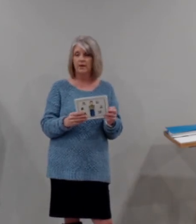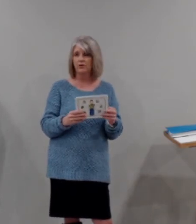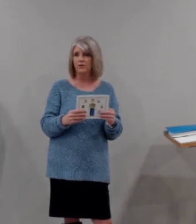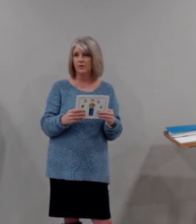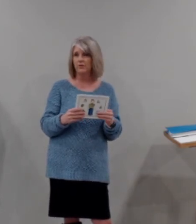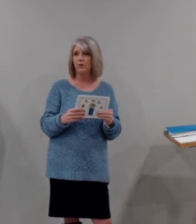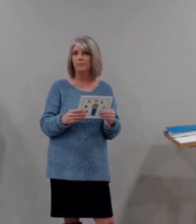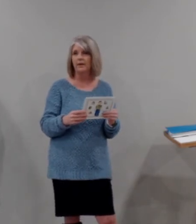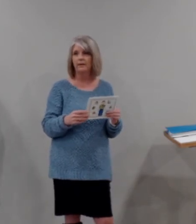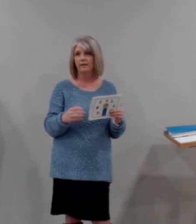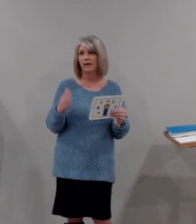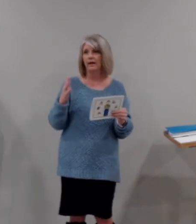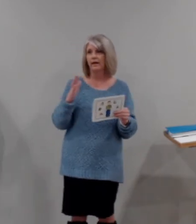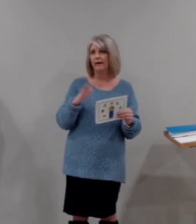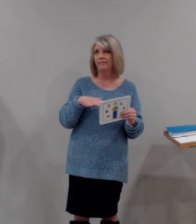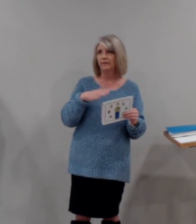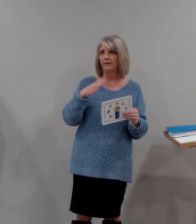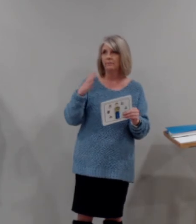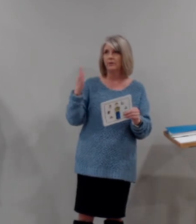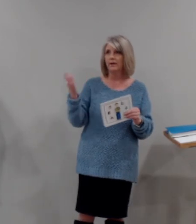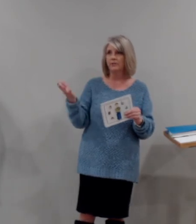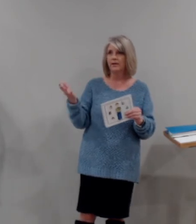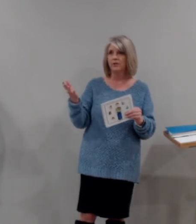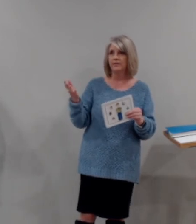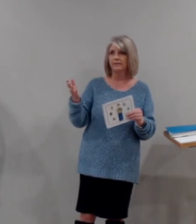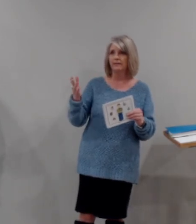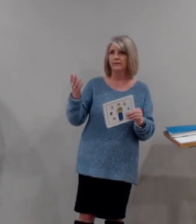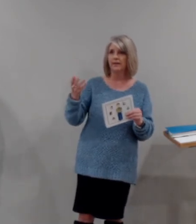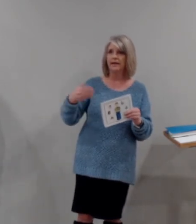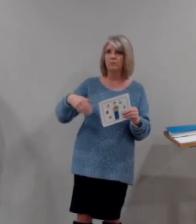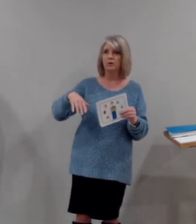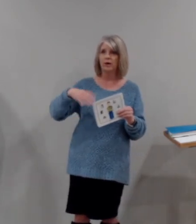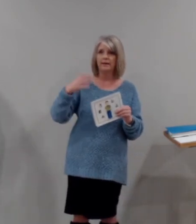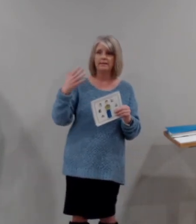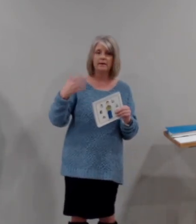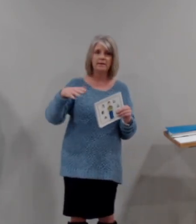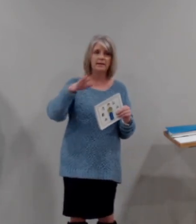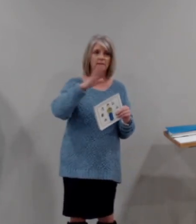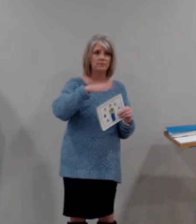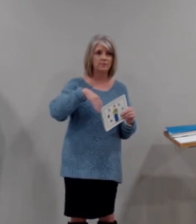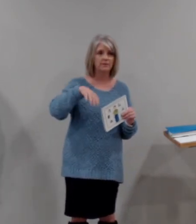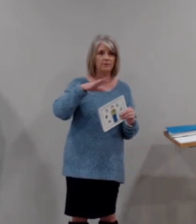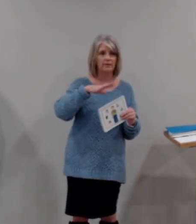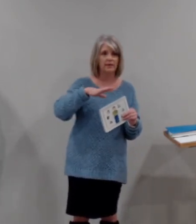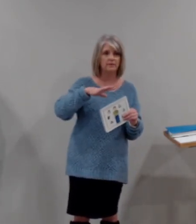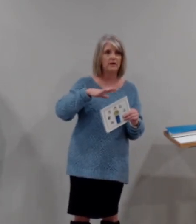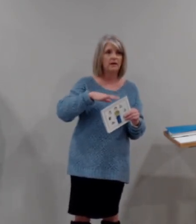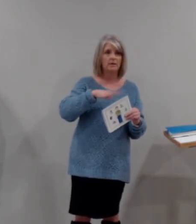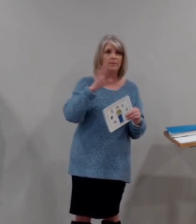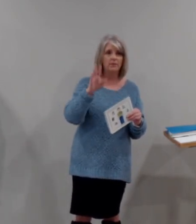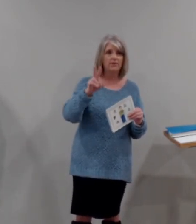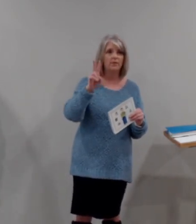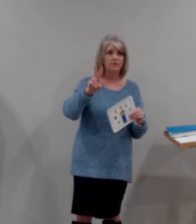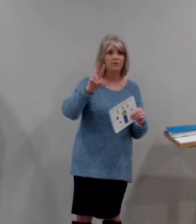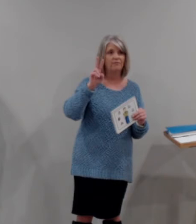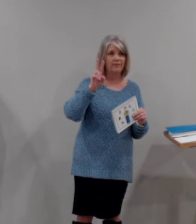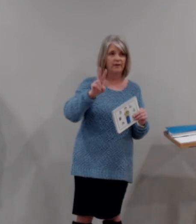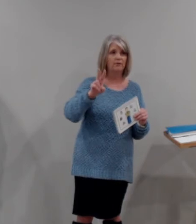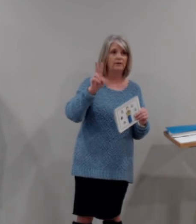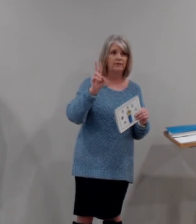is also, but I found that Bill Rice Ranch they were not as updated on some of their things. Both of those are very,